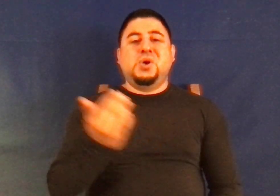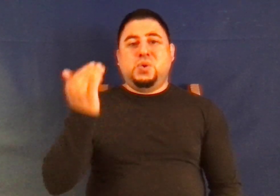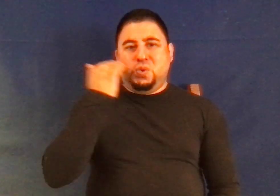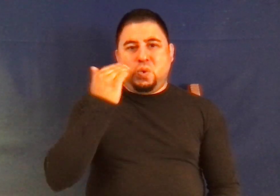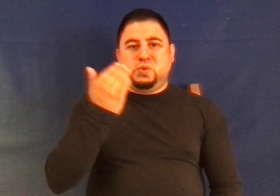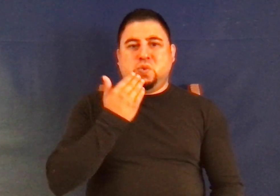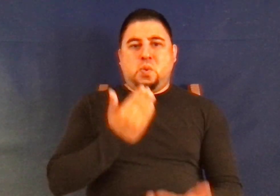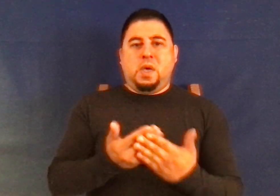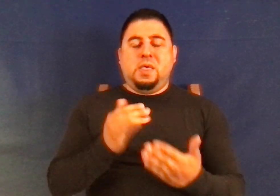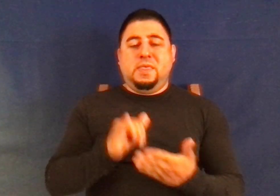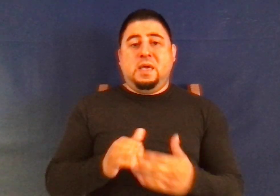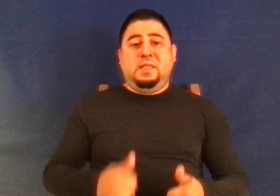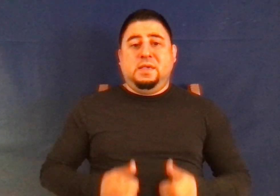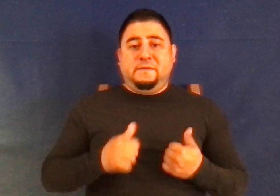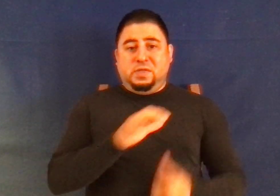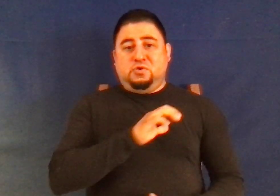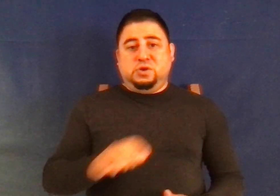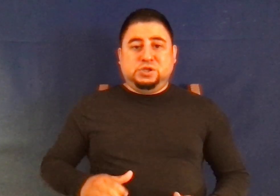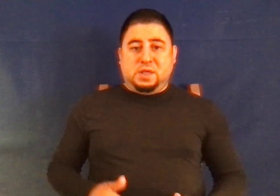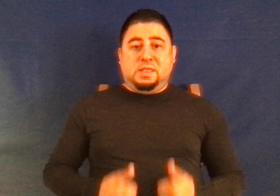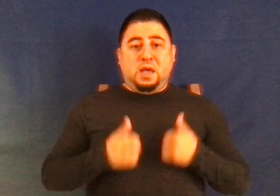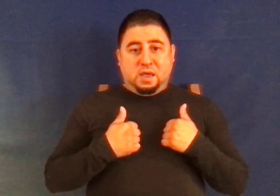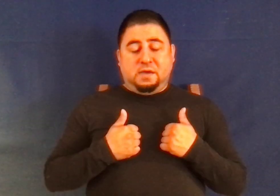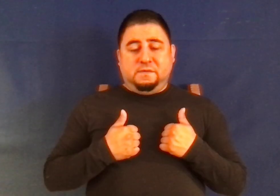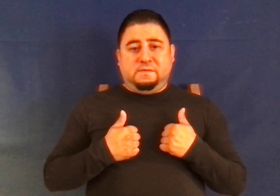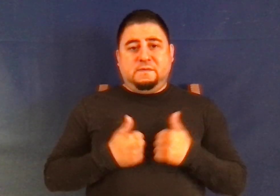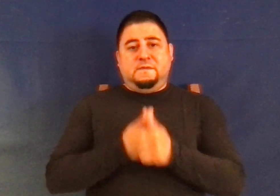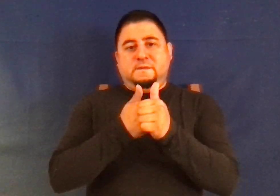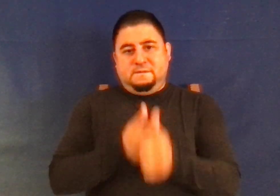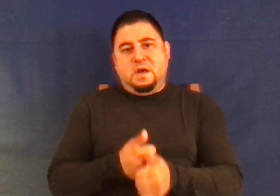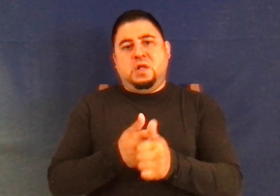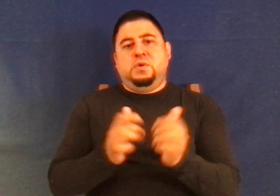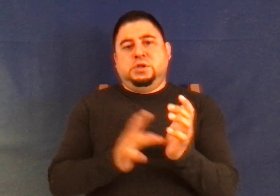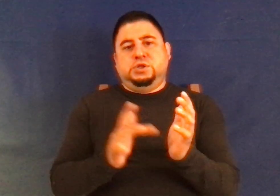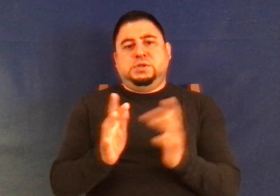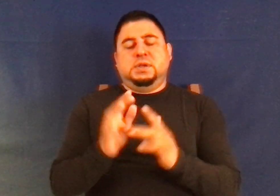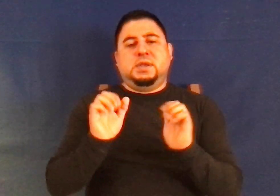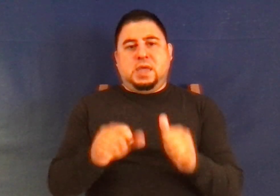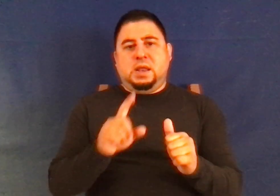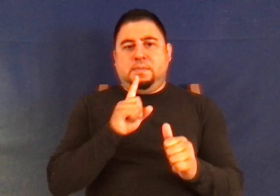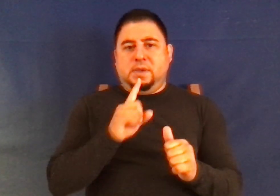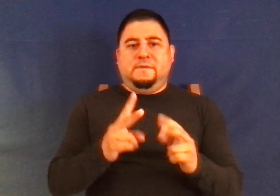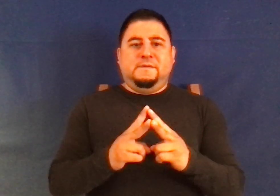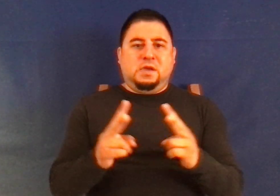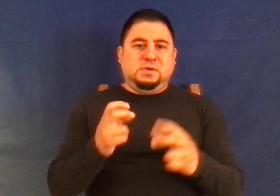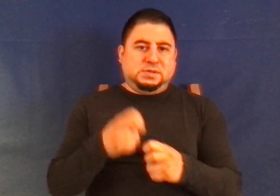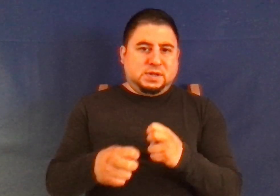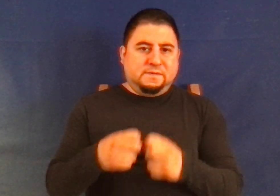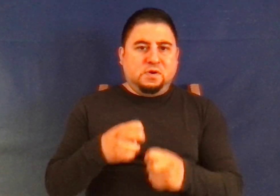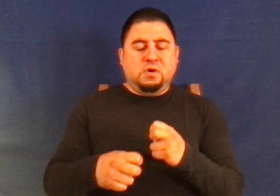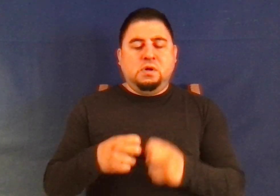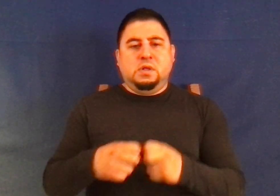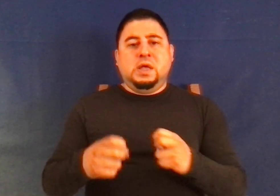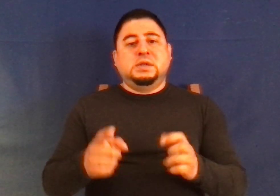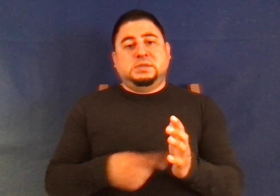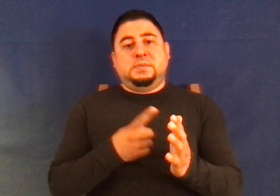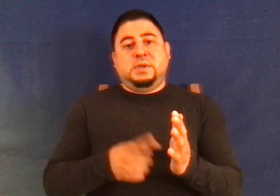that living the Christian life, following him, can be very difficult and at times very